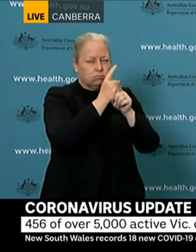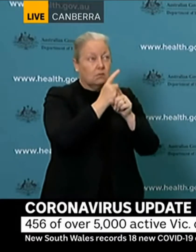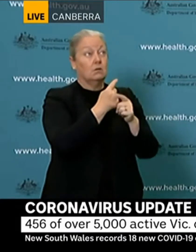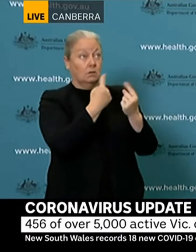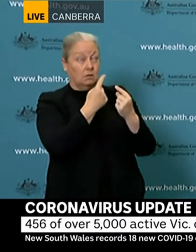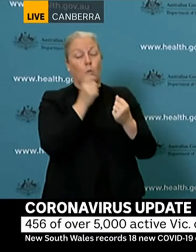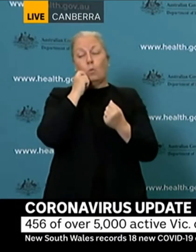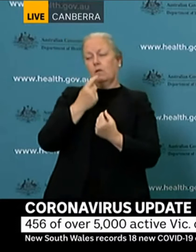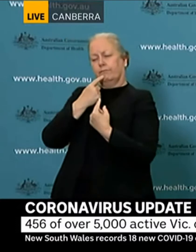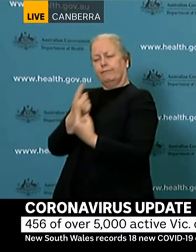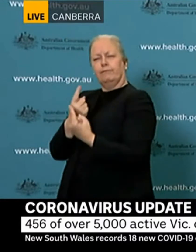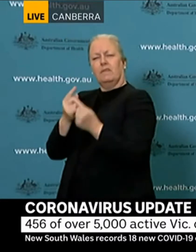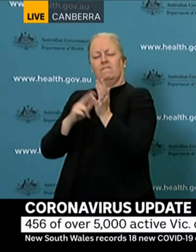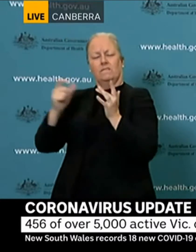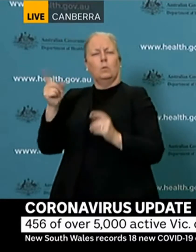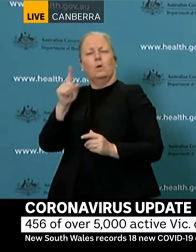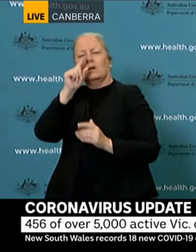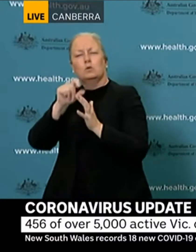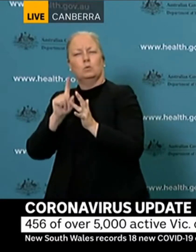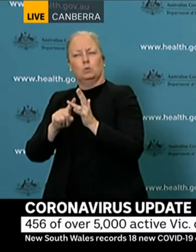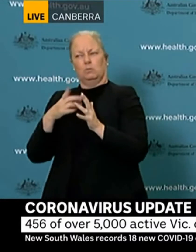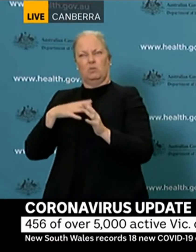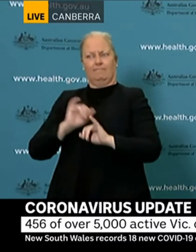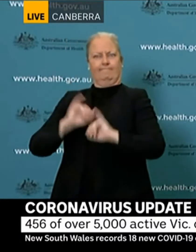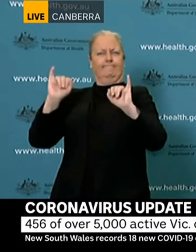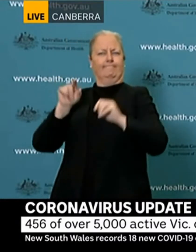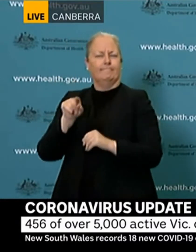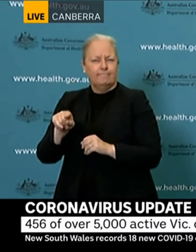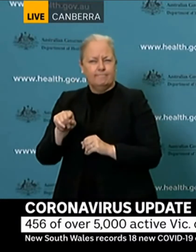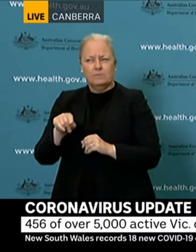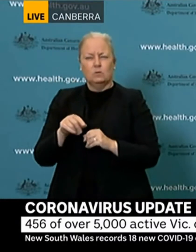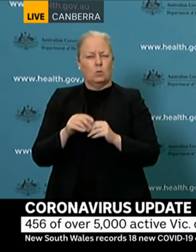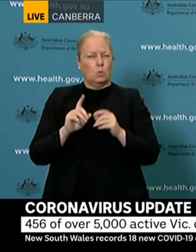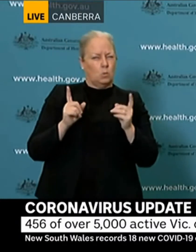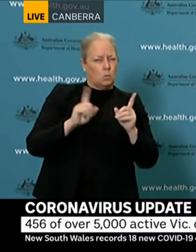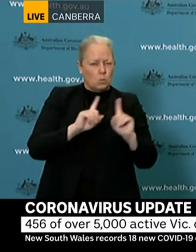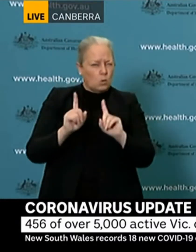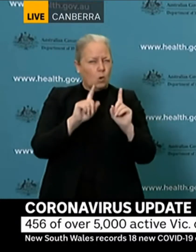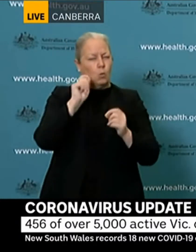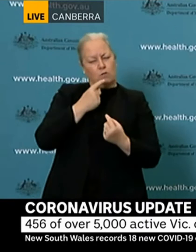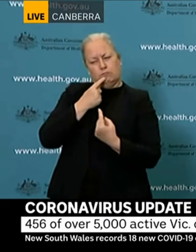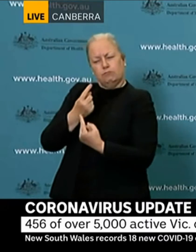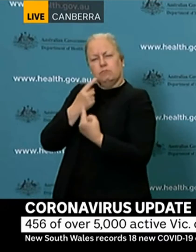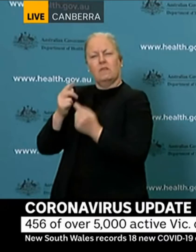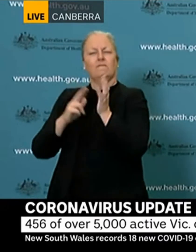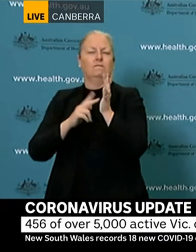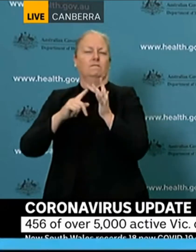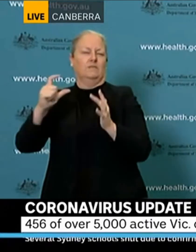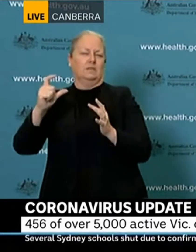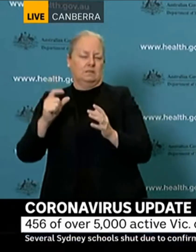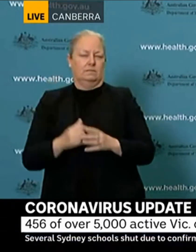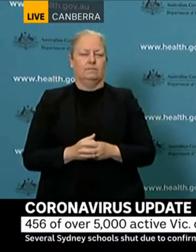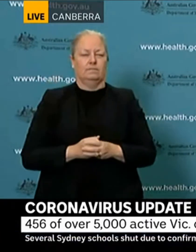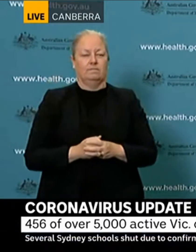more Victoria could do. What was discussed at today's meeting and what further help could we be providing Victoria? So that was